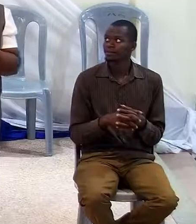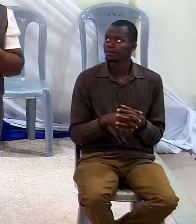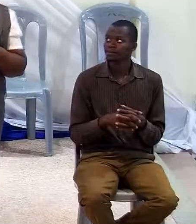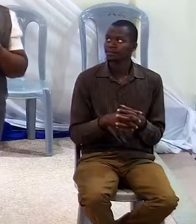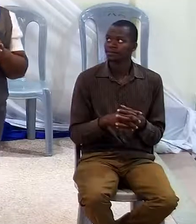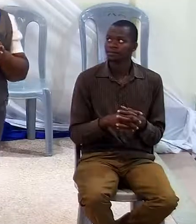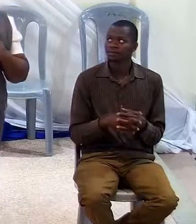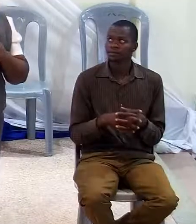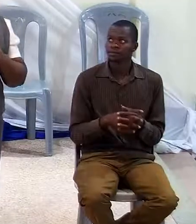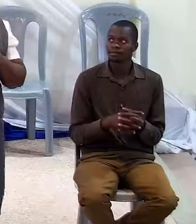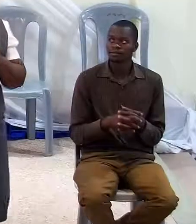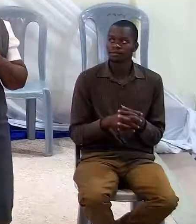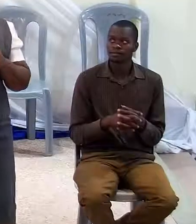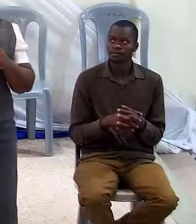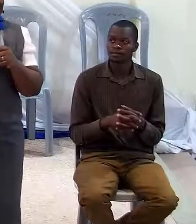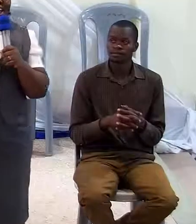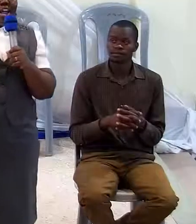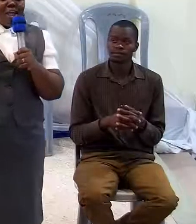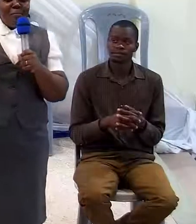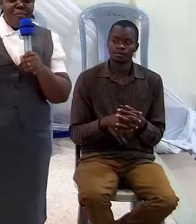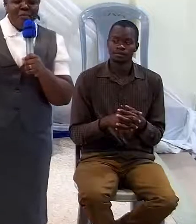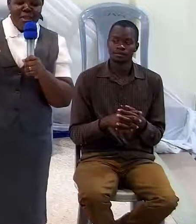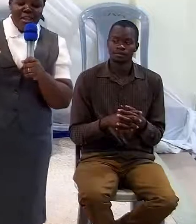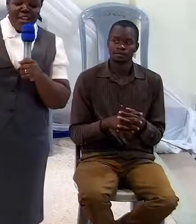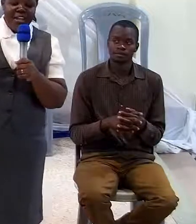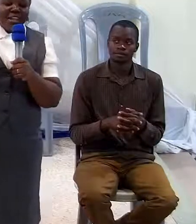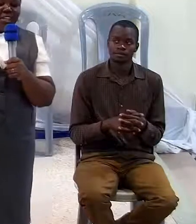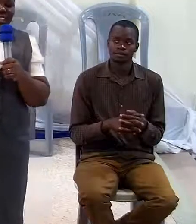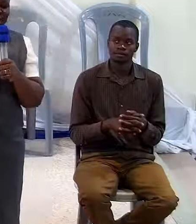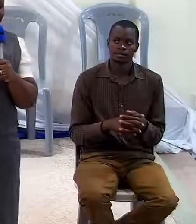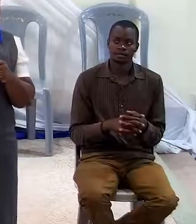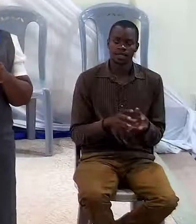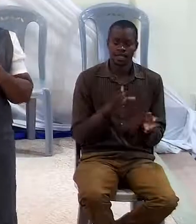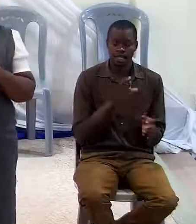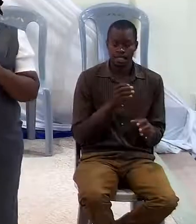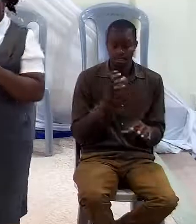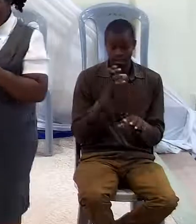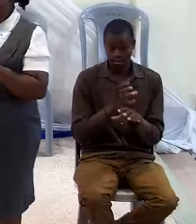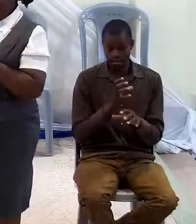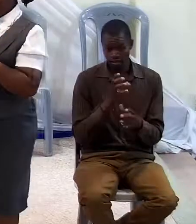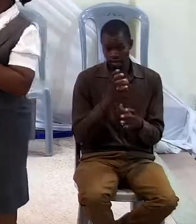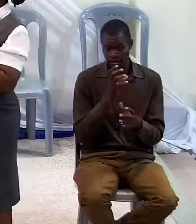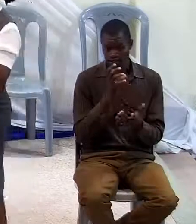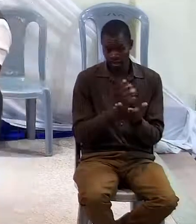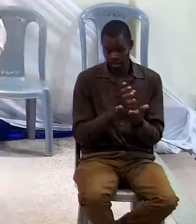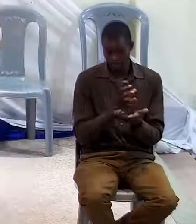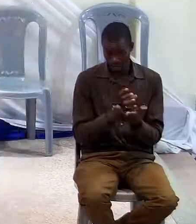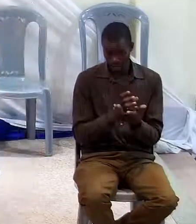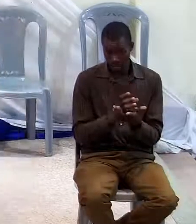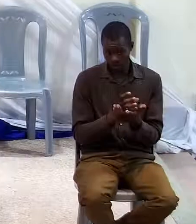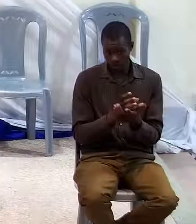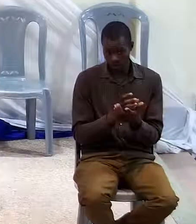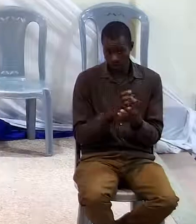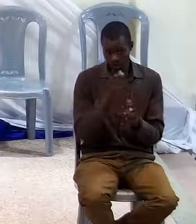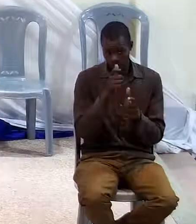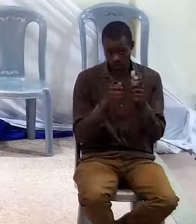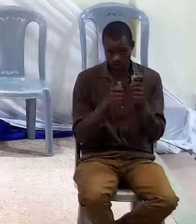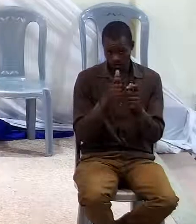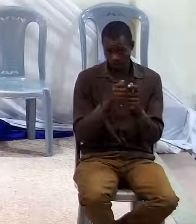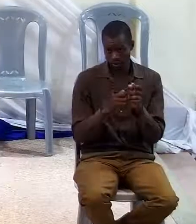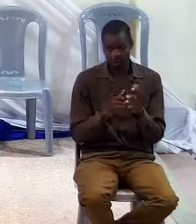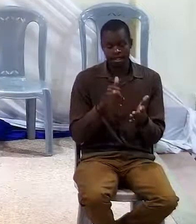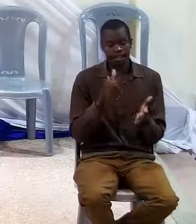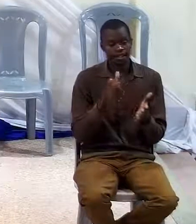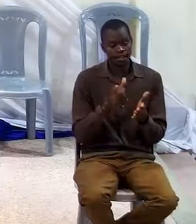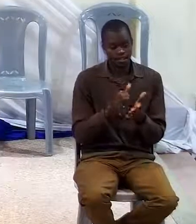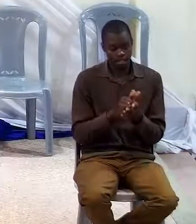And a cup of milk. Many of you will not agree with me, but that is the way to go. That is the way